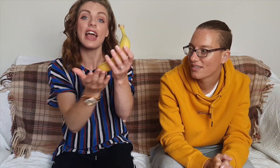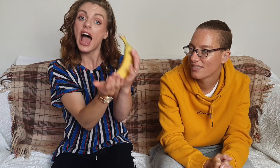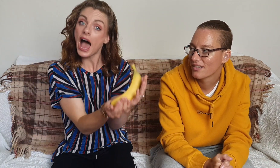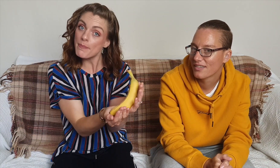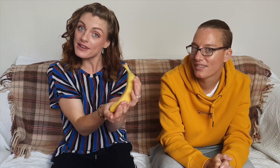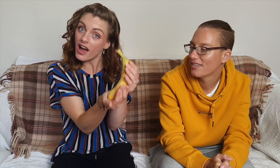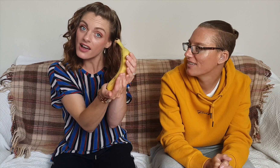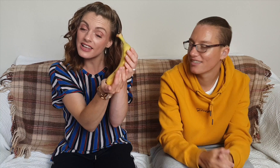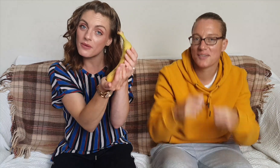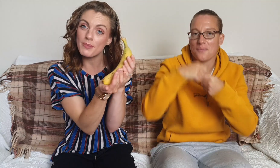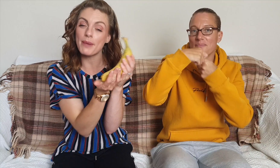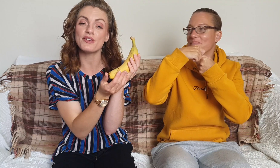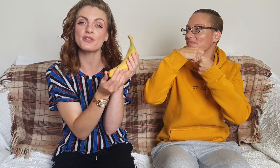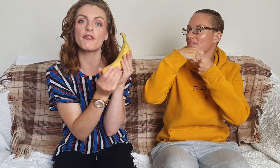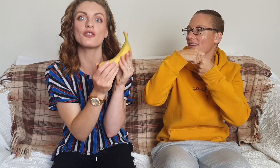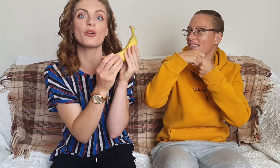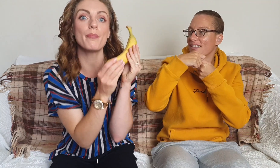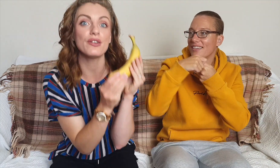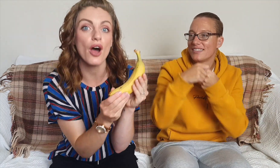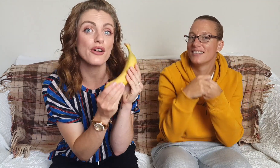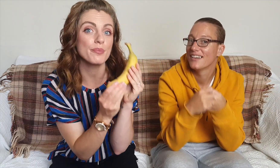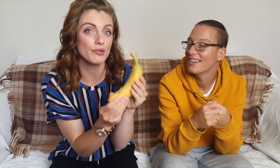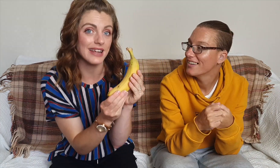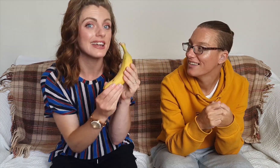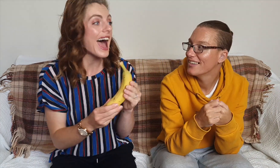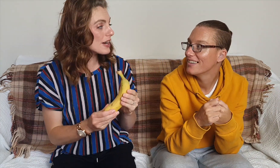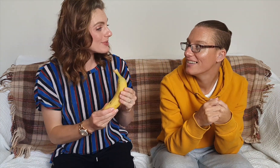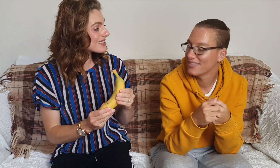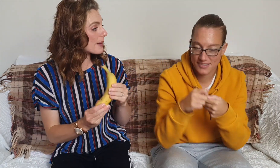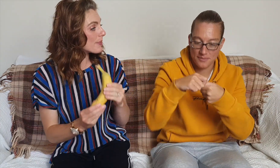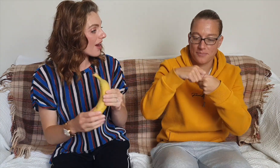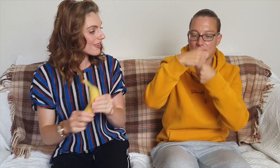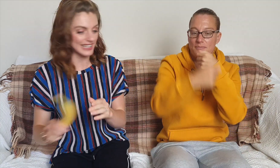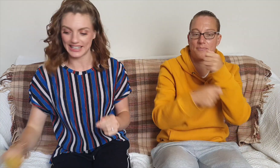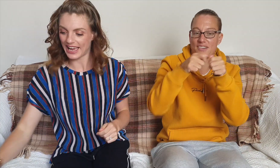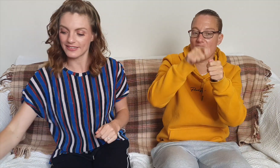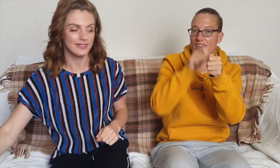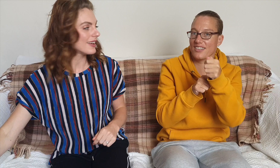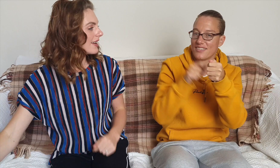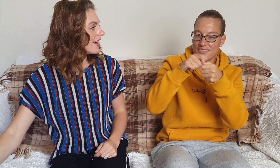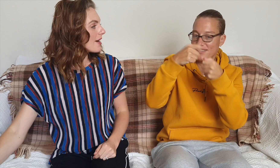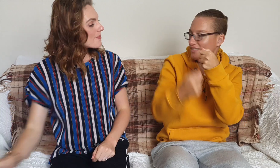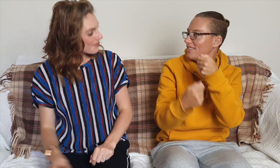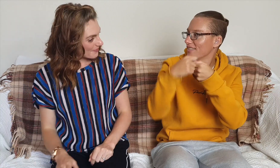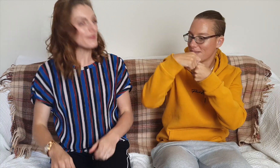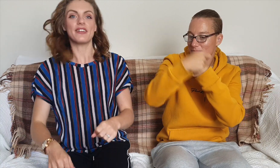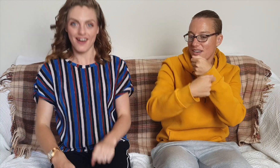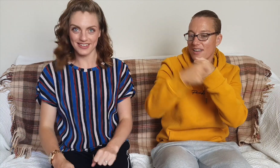a banana that we may be using for some banana bread. How do we sign banana, Kellyanne? Banana. Banana,